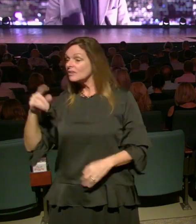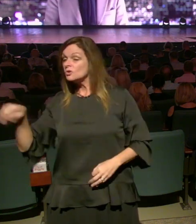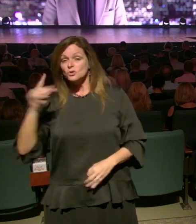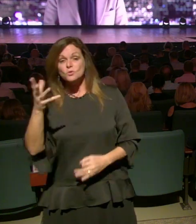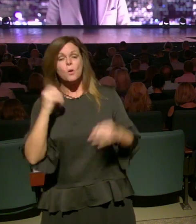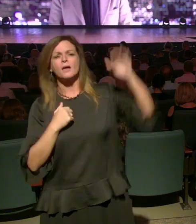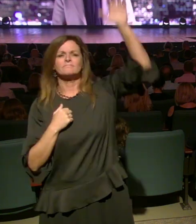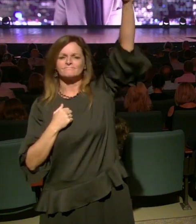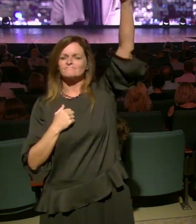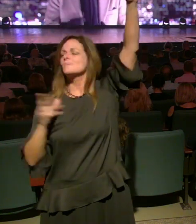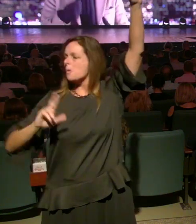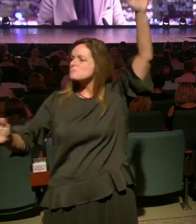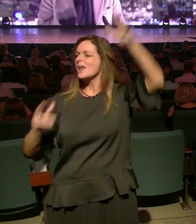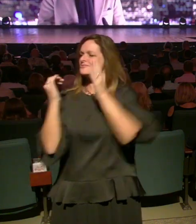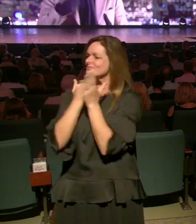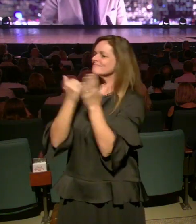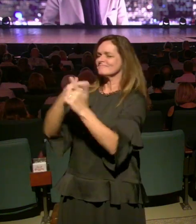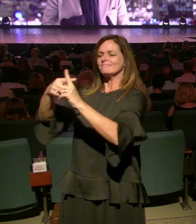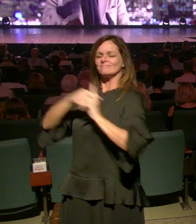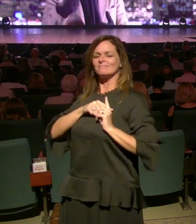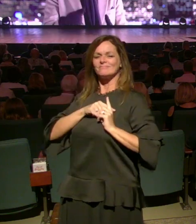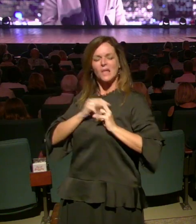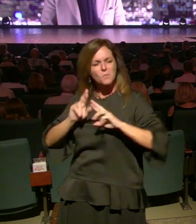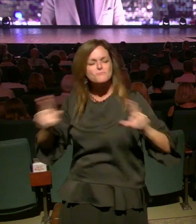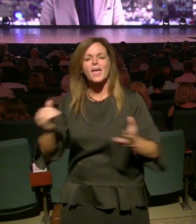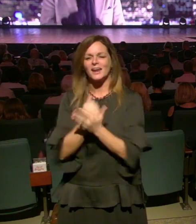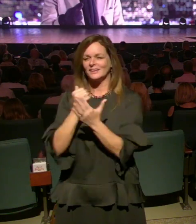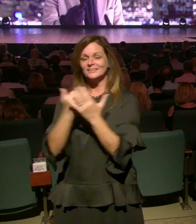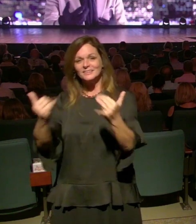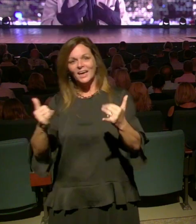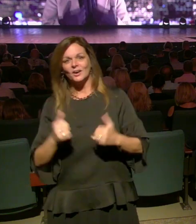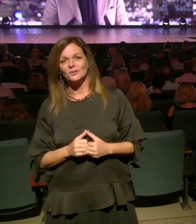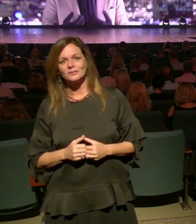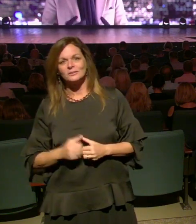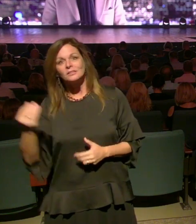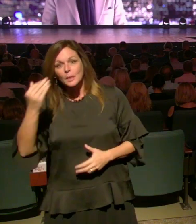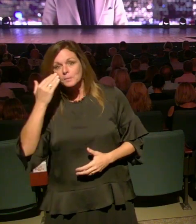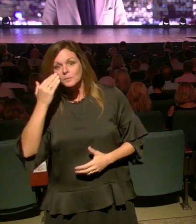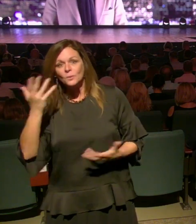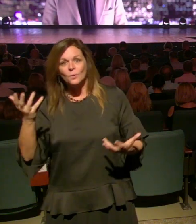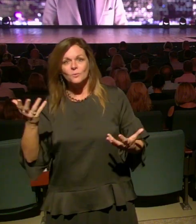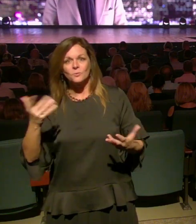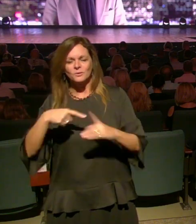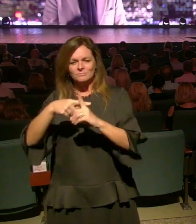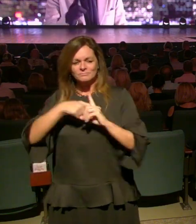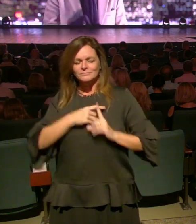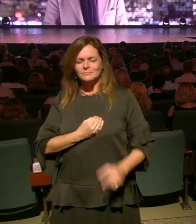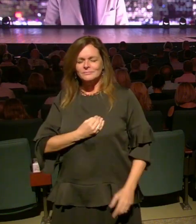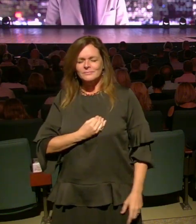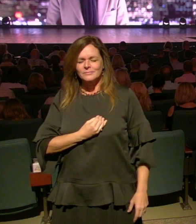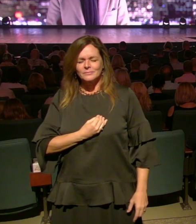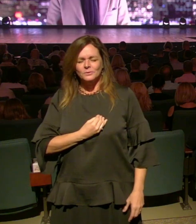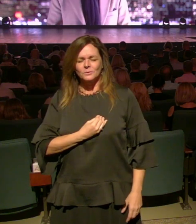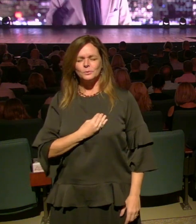you to include me in this prayer, that I would know God the way that you're talking about, that I would receive the gift of his grace through Jesus Christ right where